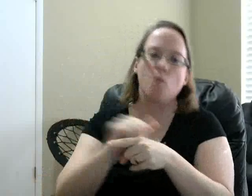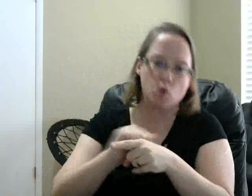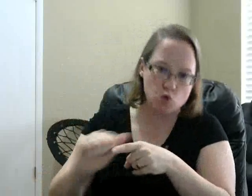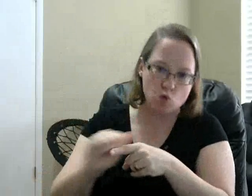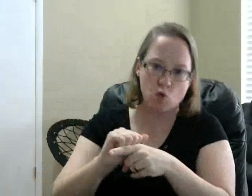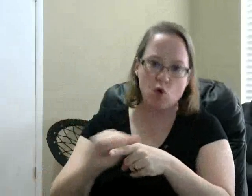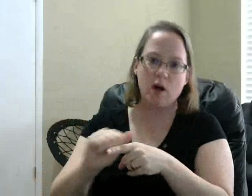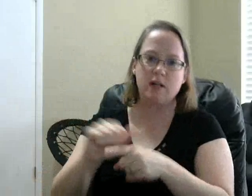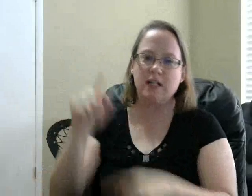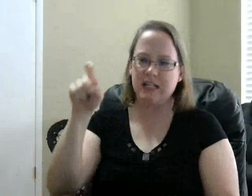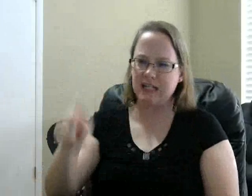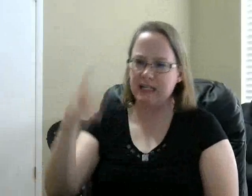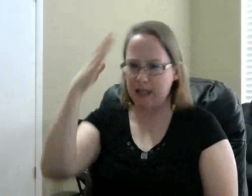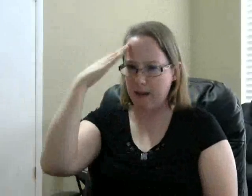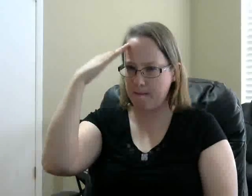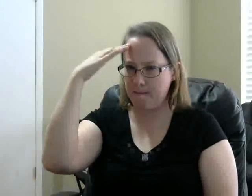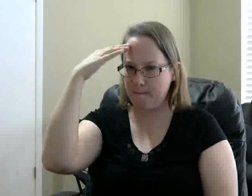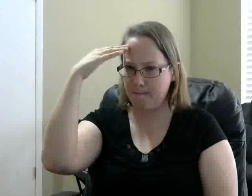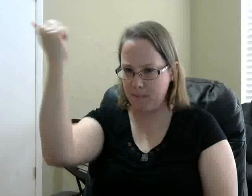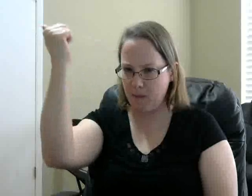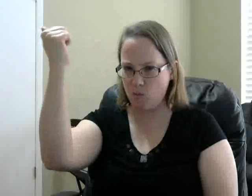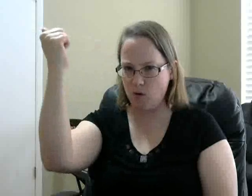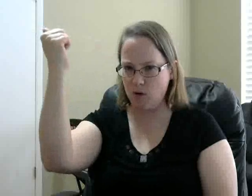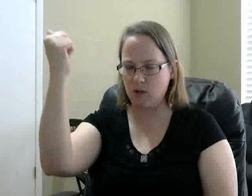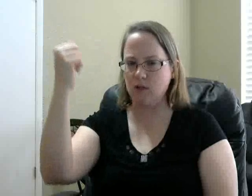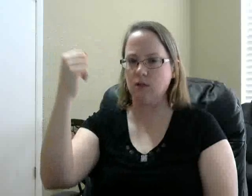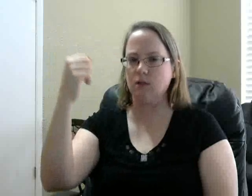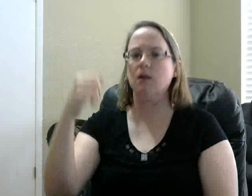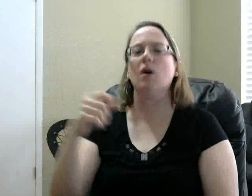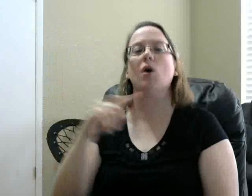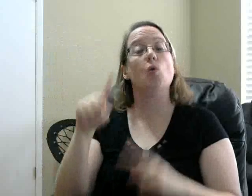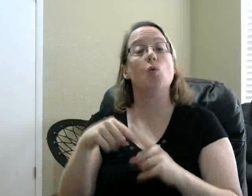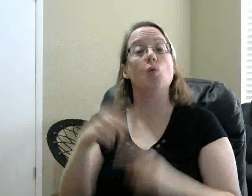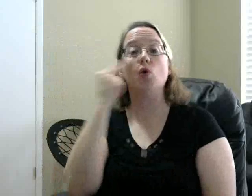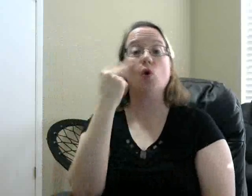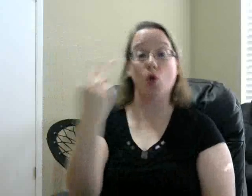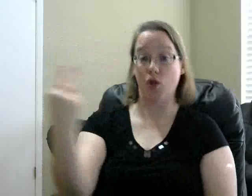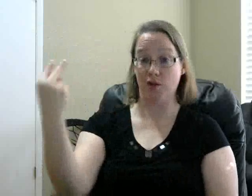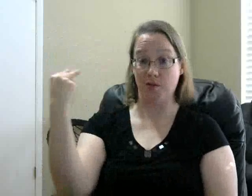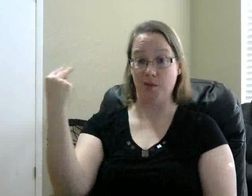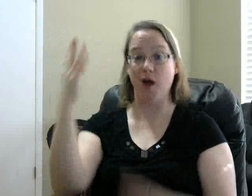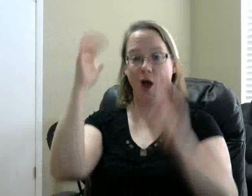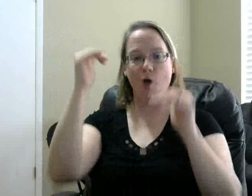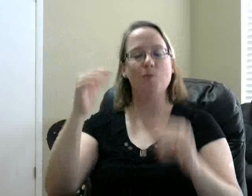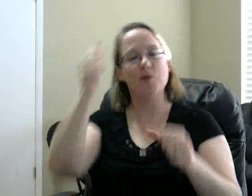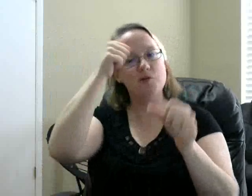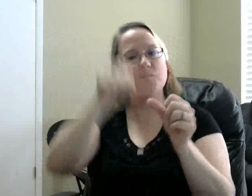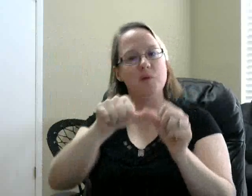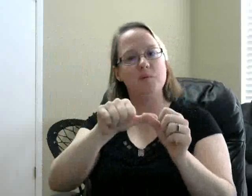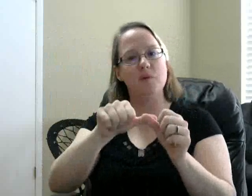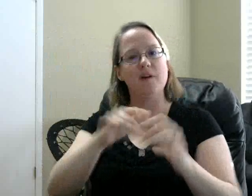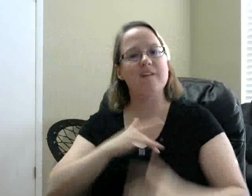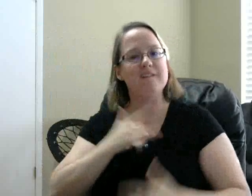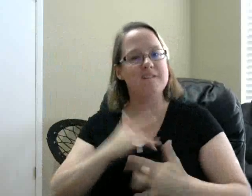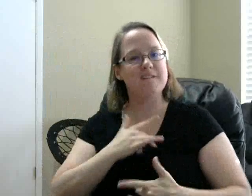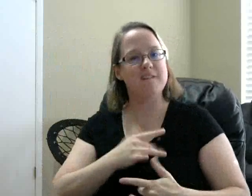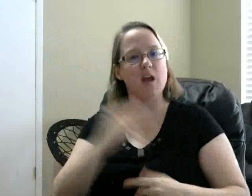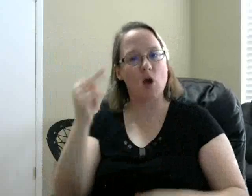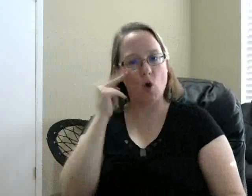start memorizing them. But over time, when you look back at, I want you to remember how you feel while you're watching this video right now, and then I want